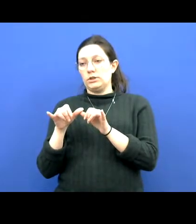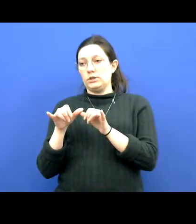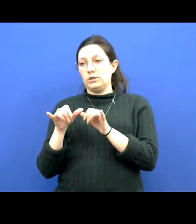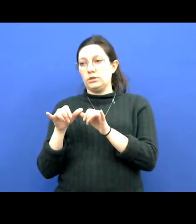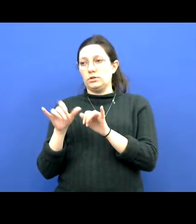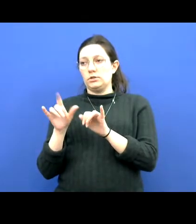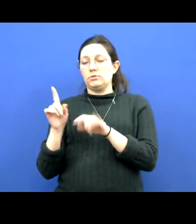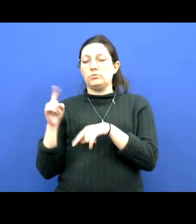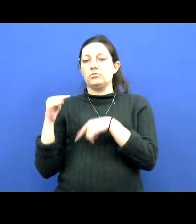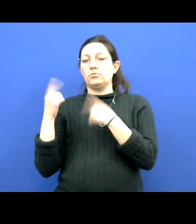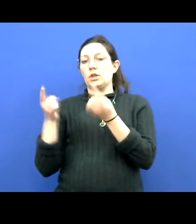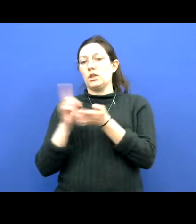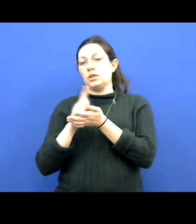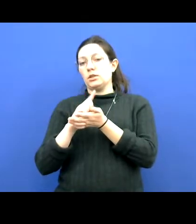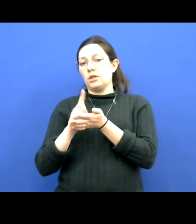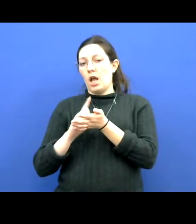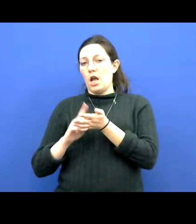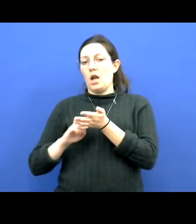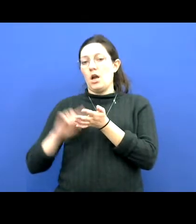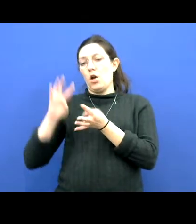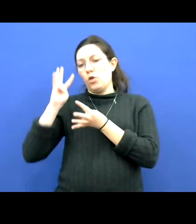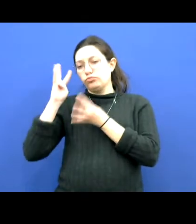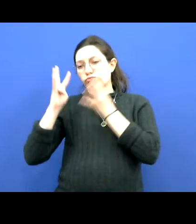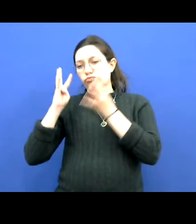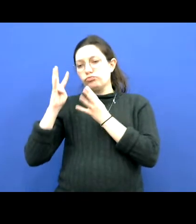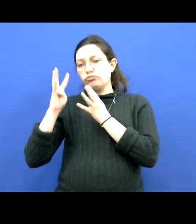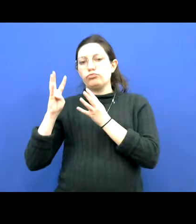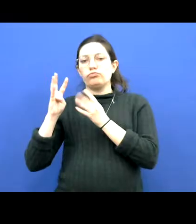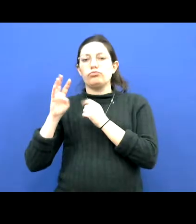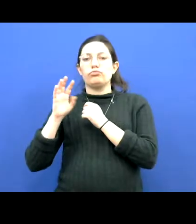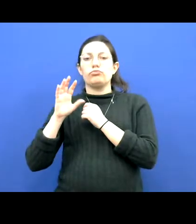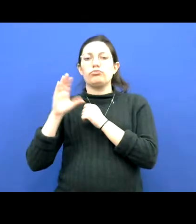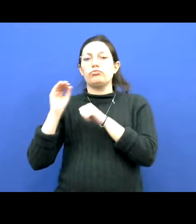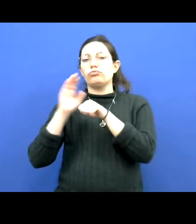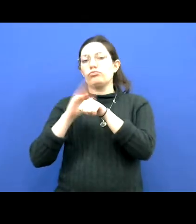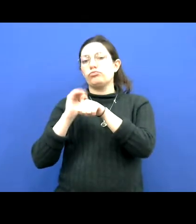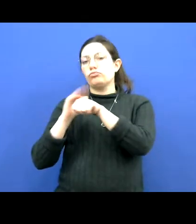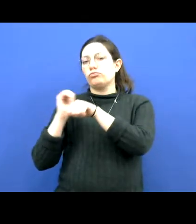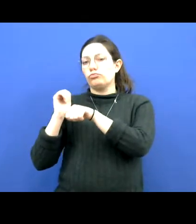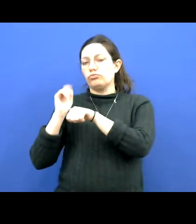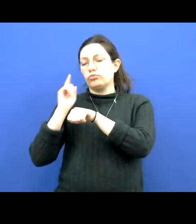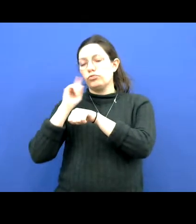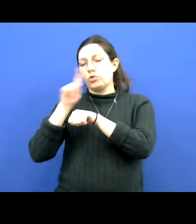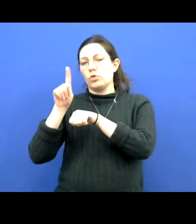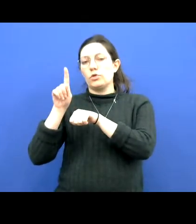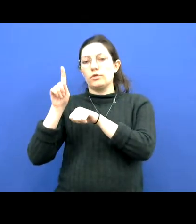doing the design of this and the calling out for the